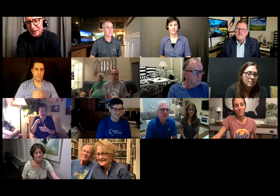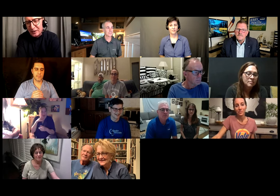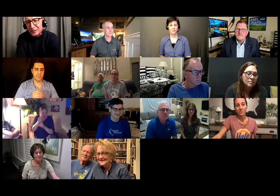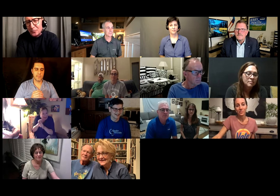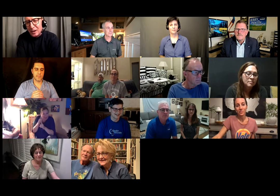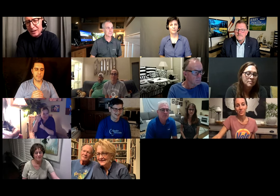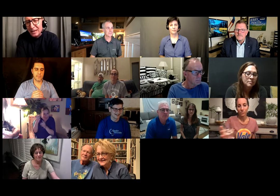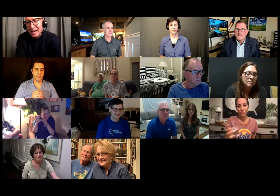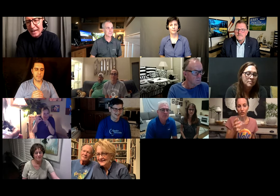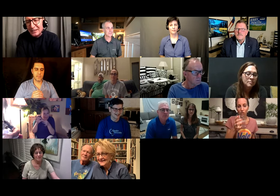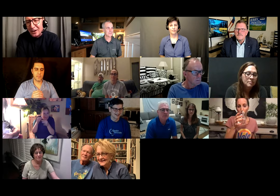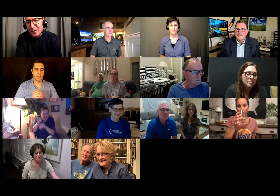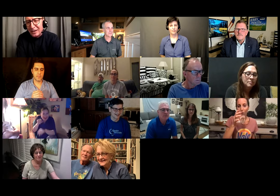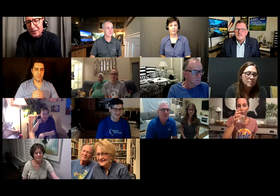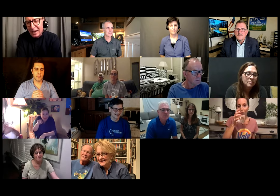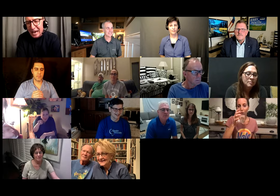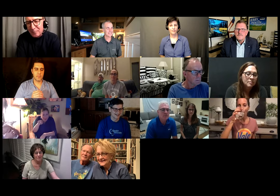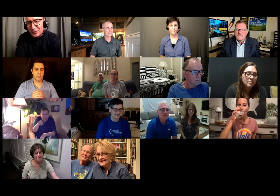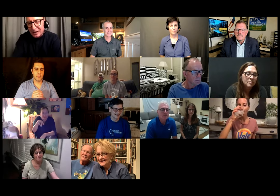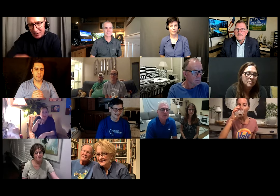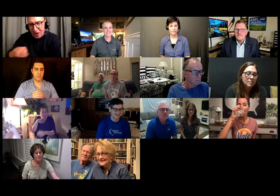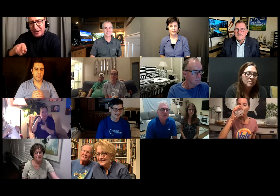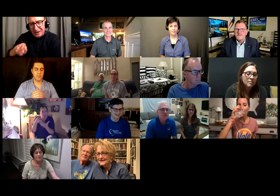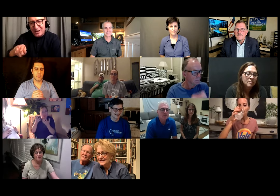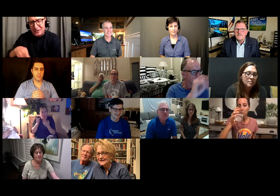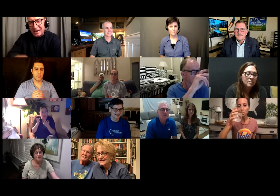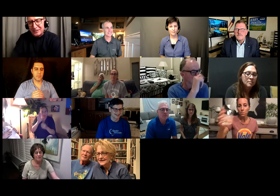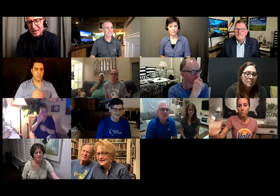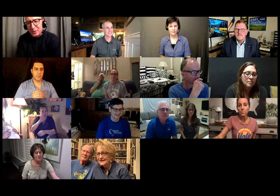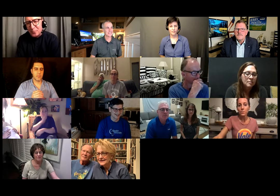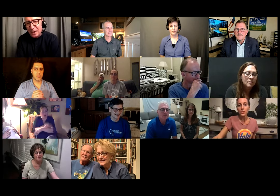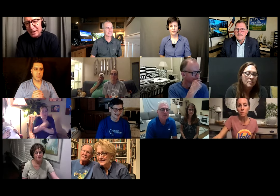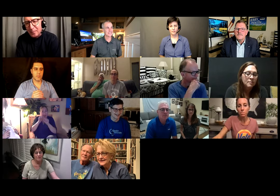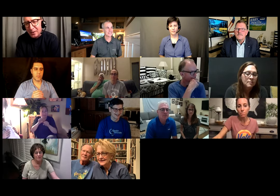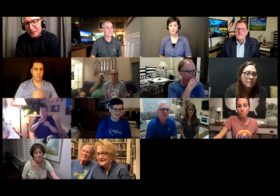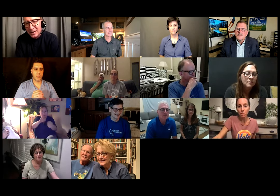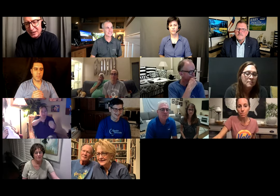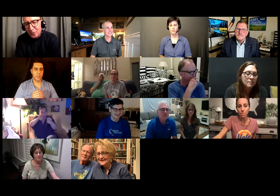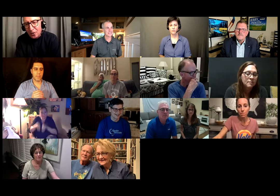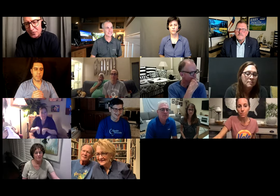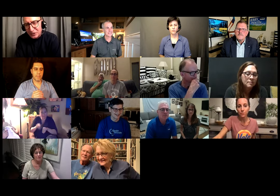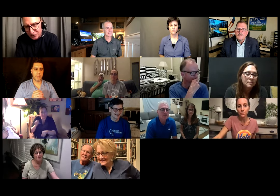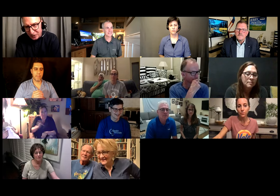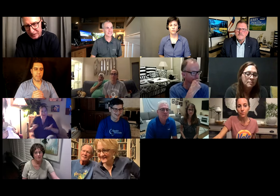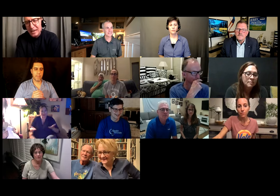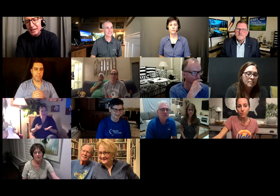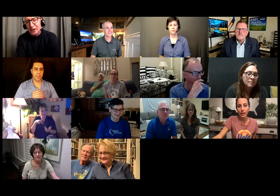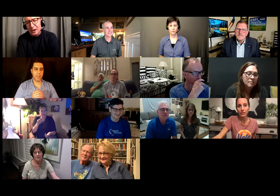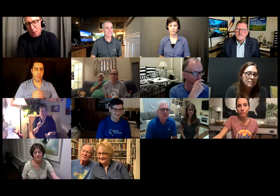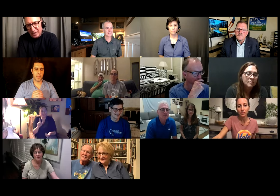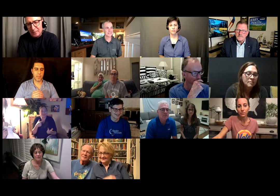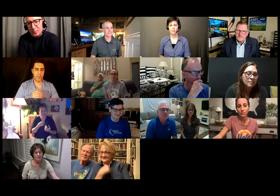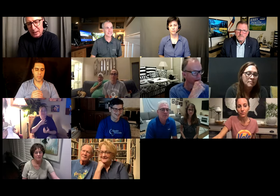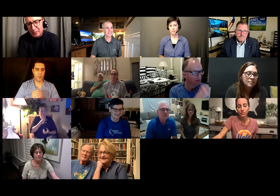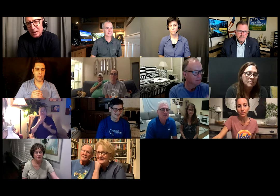grandchildren near us as well. And so, you know, I caught on to that statement you made about your own children, you know,